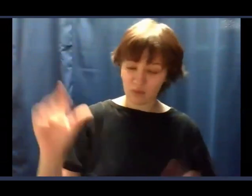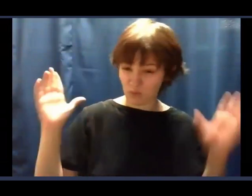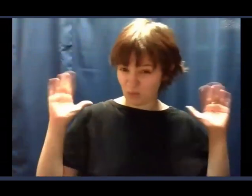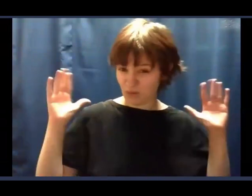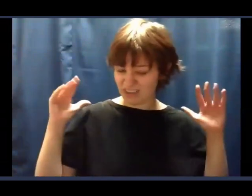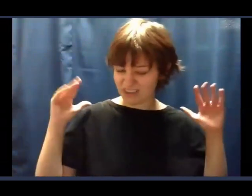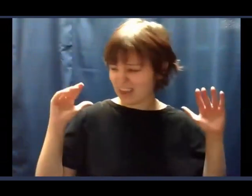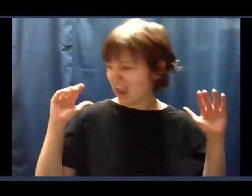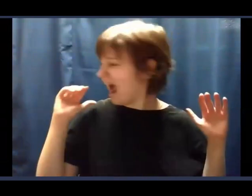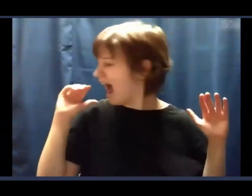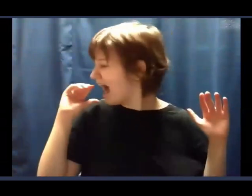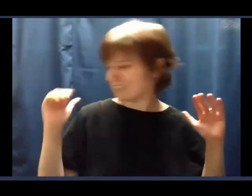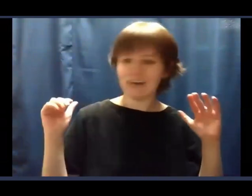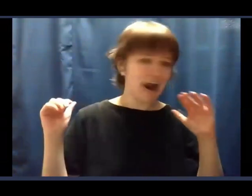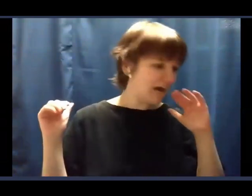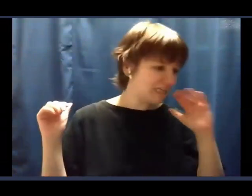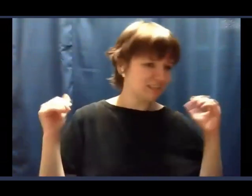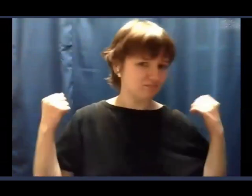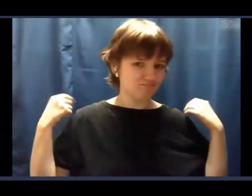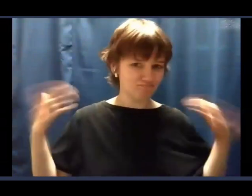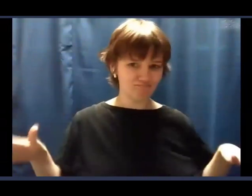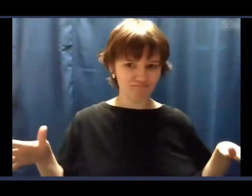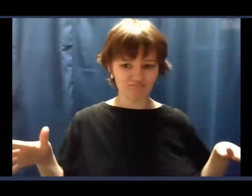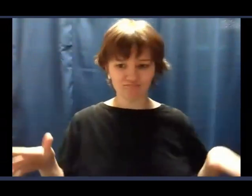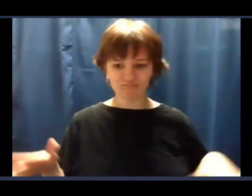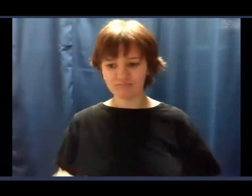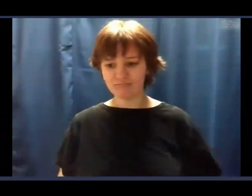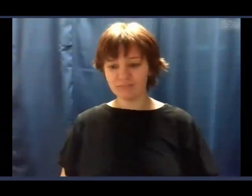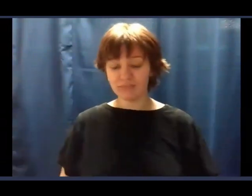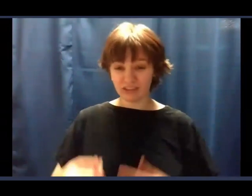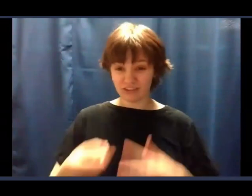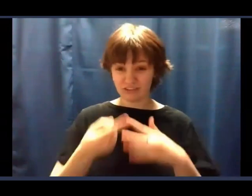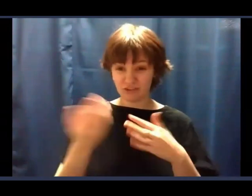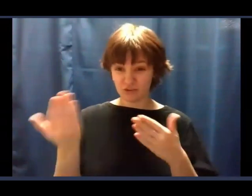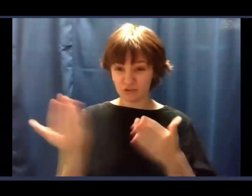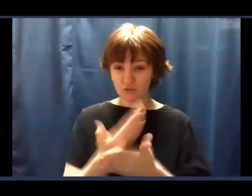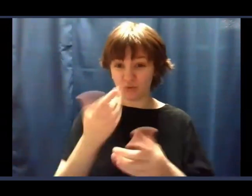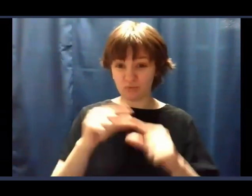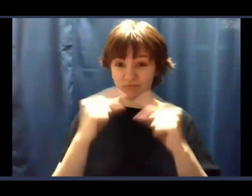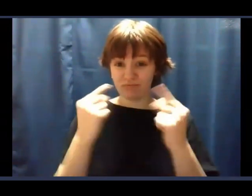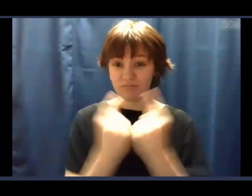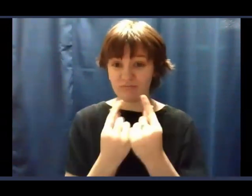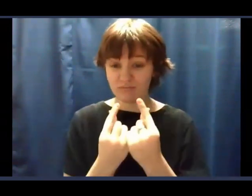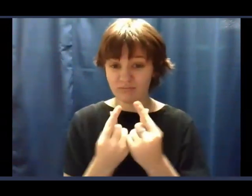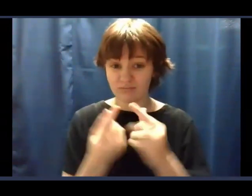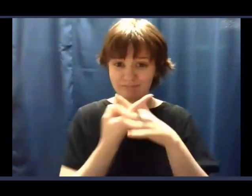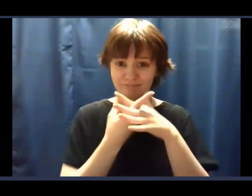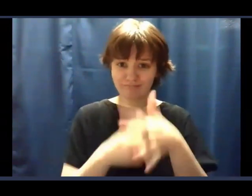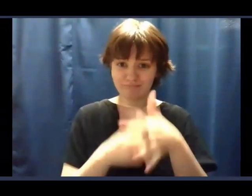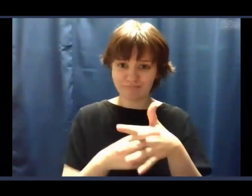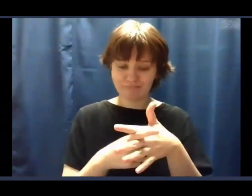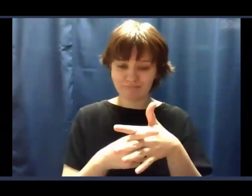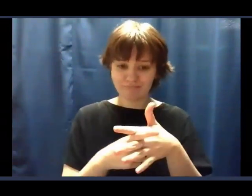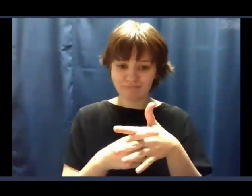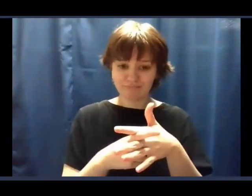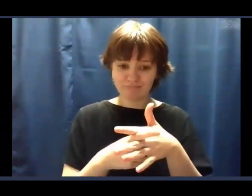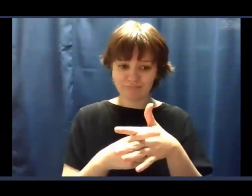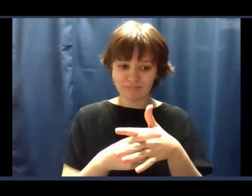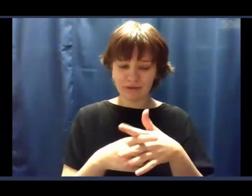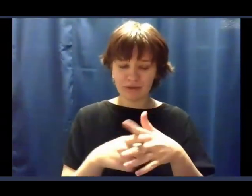Termites are actually most closely related to cockroaches. So they basically couldn't be more different and